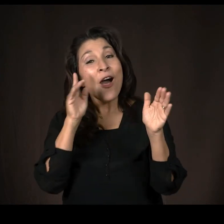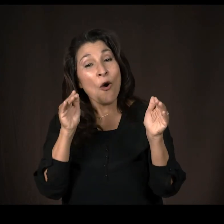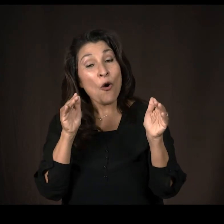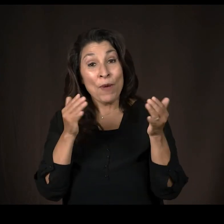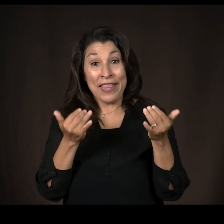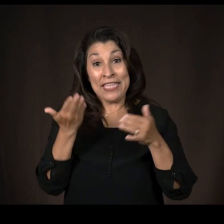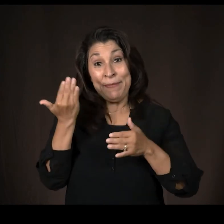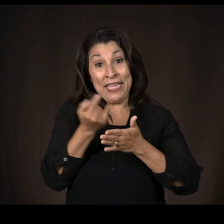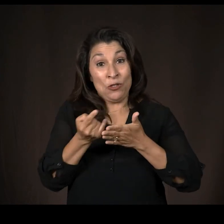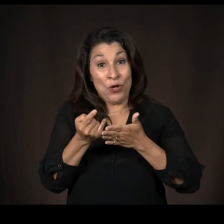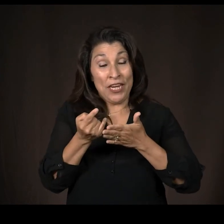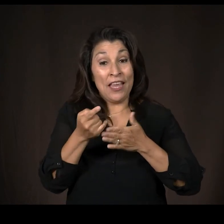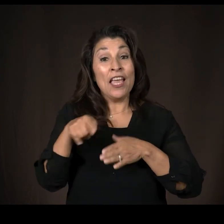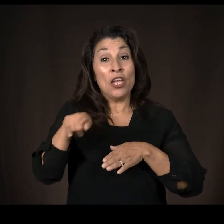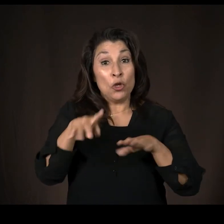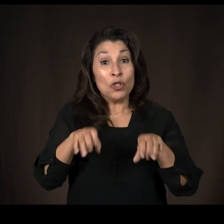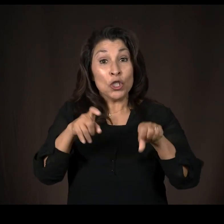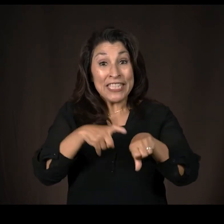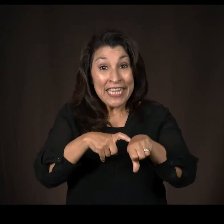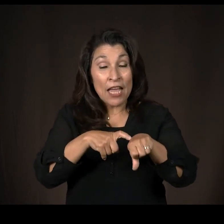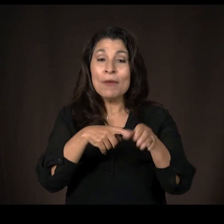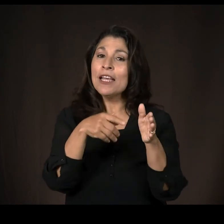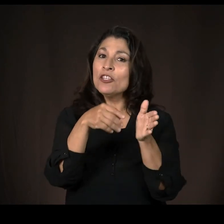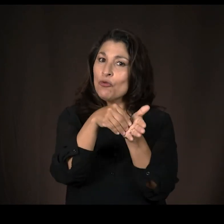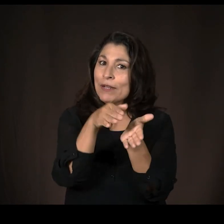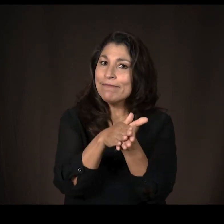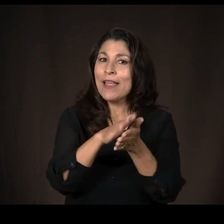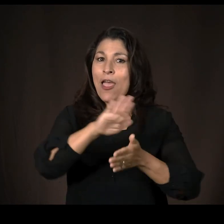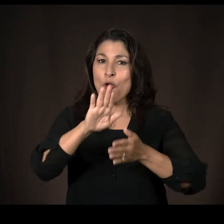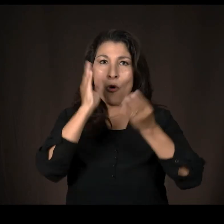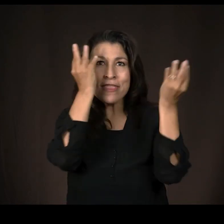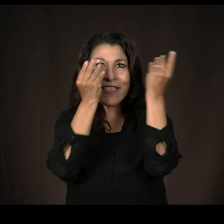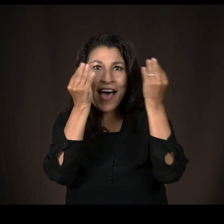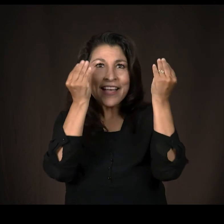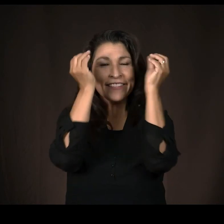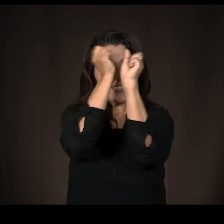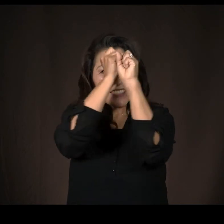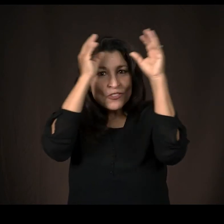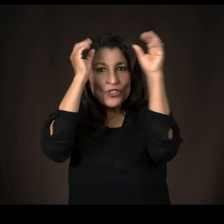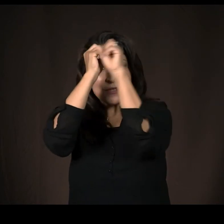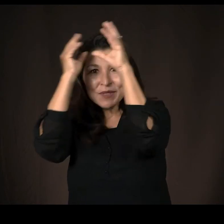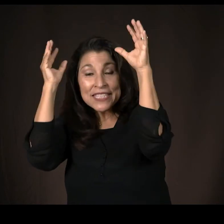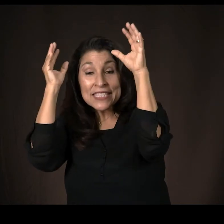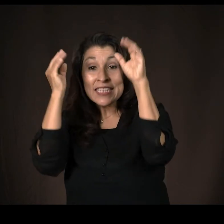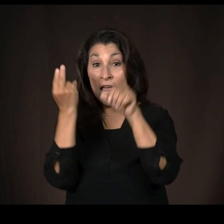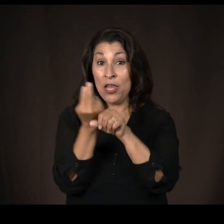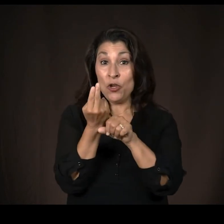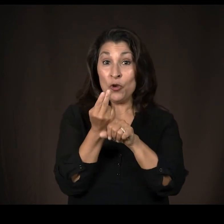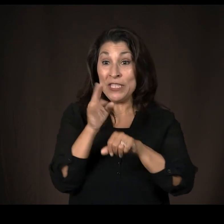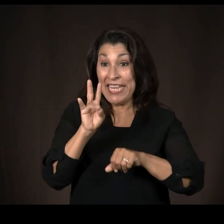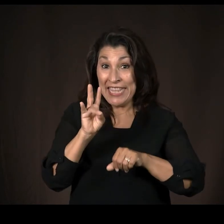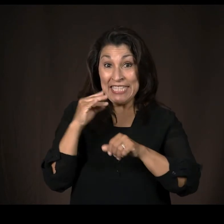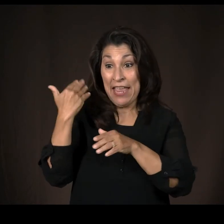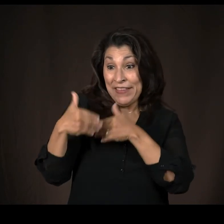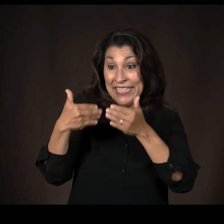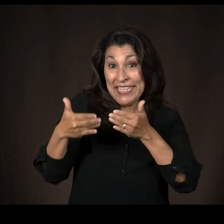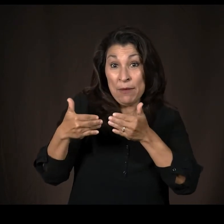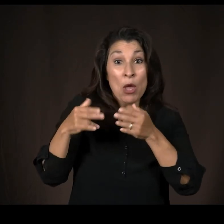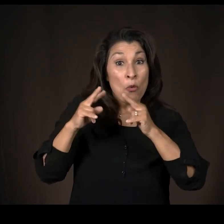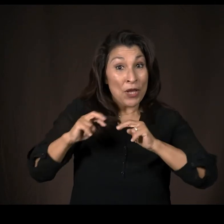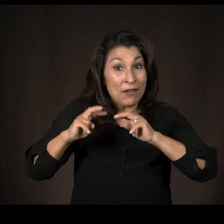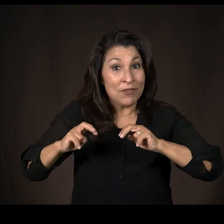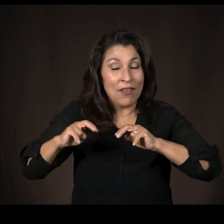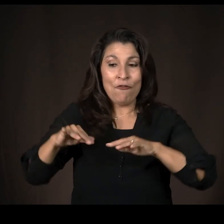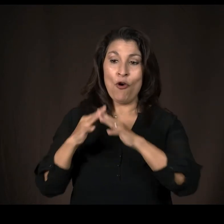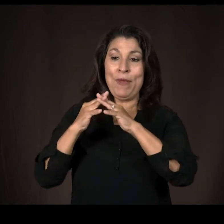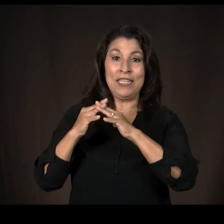took some time this past week to begin writing down your thoughts and dreams using the 7 steps we looked at